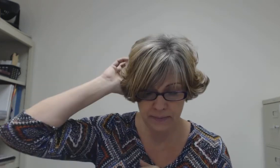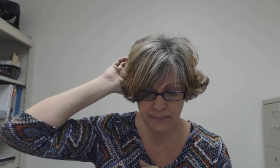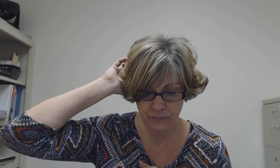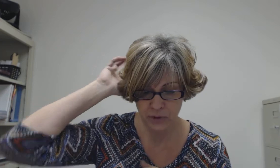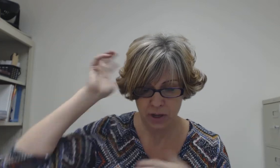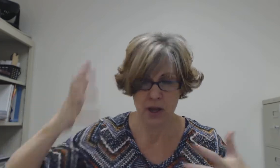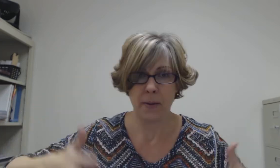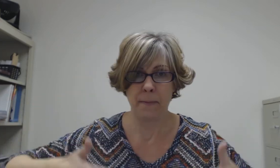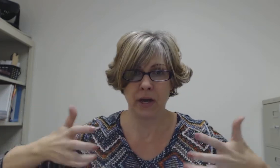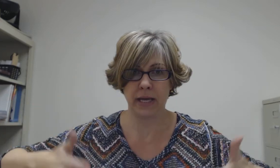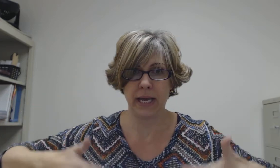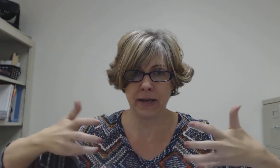lion, monkey,